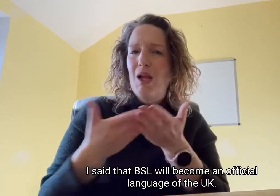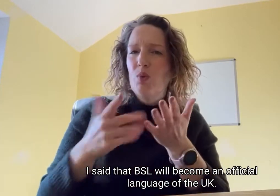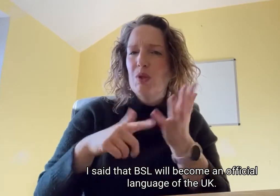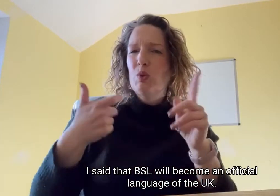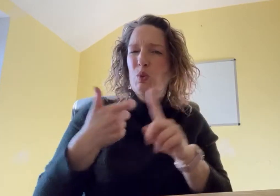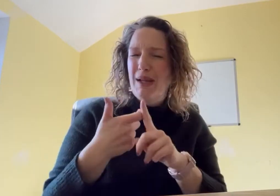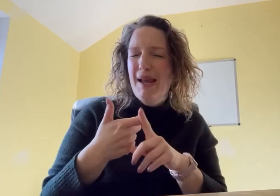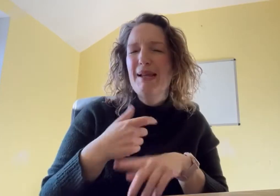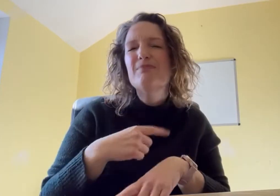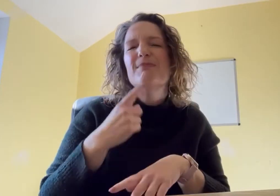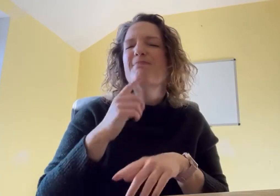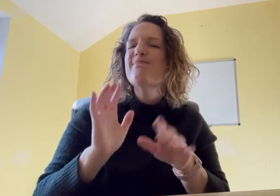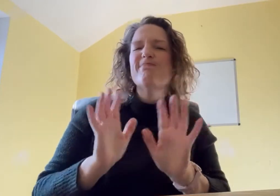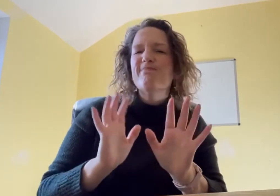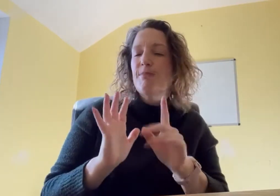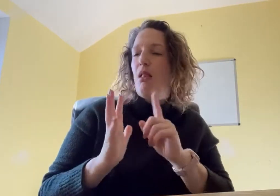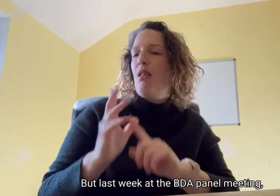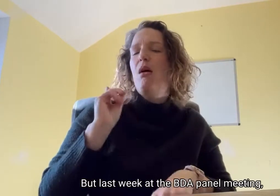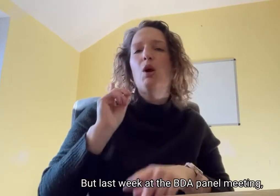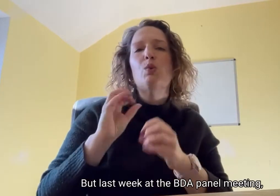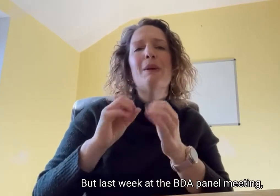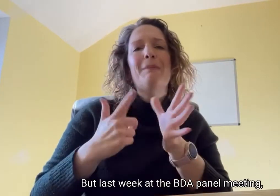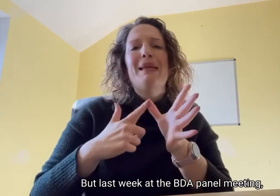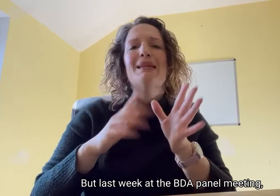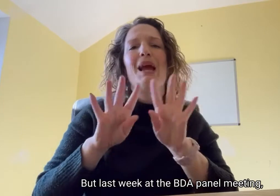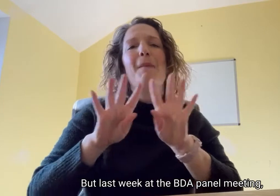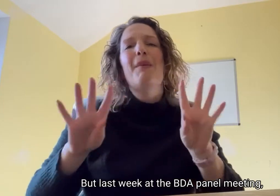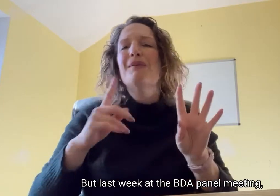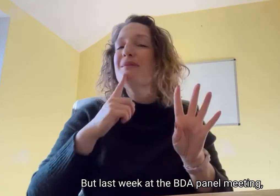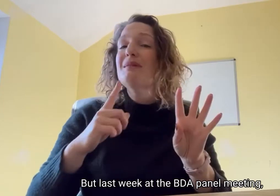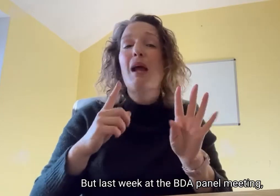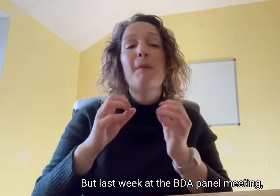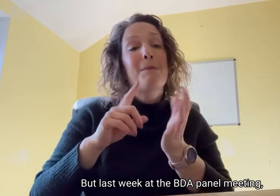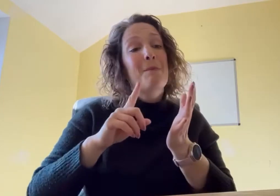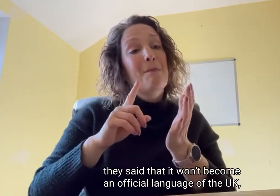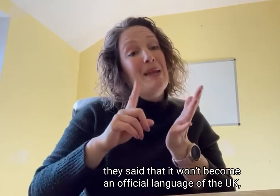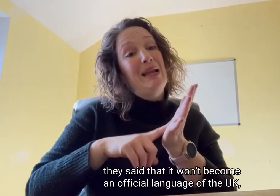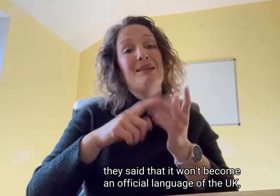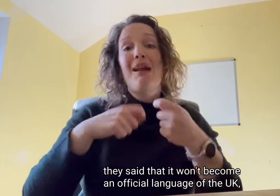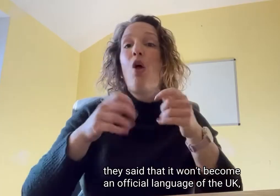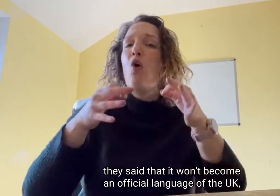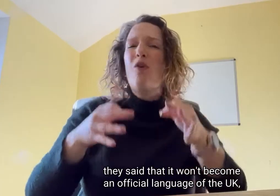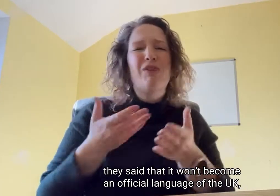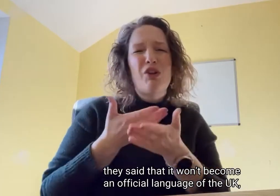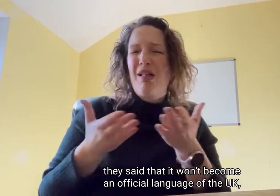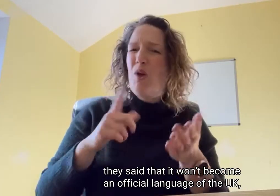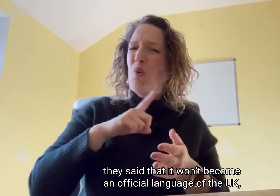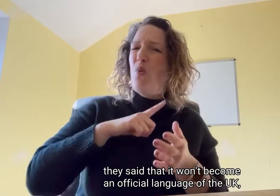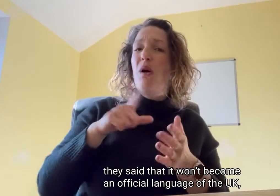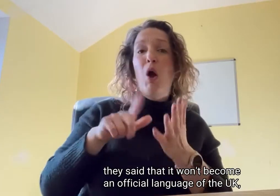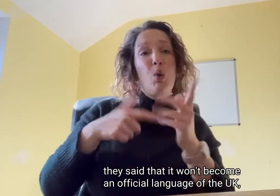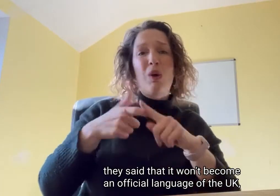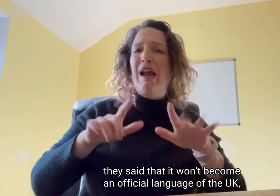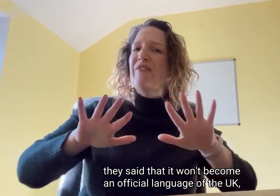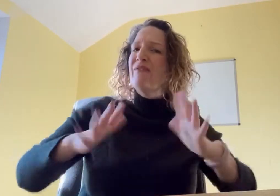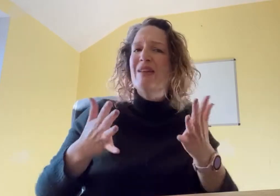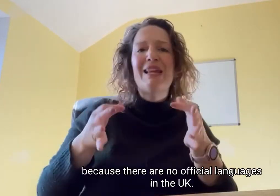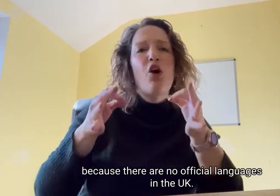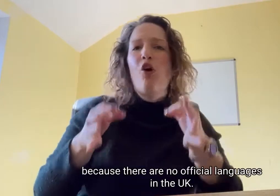UK. But last week at the BDA panel meeting, they said that it won't become an official language of the UK because there are